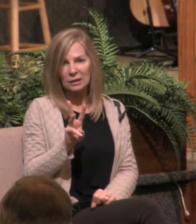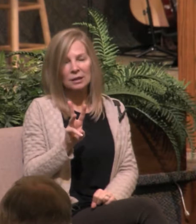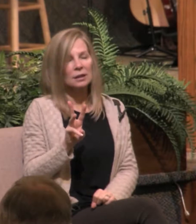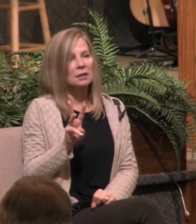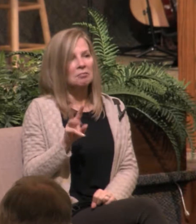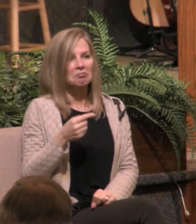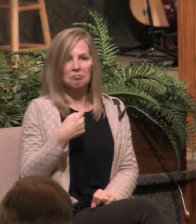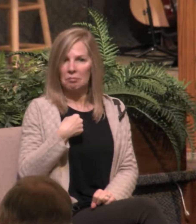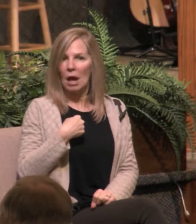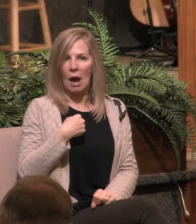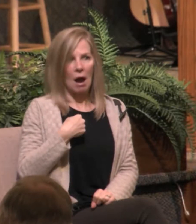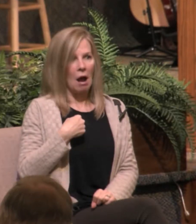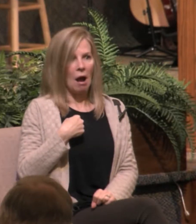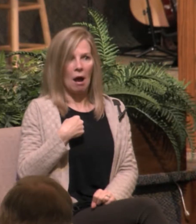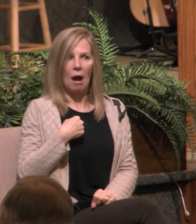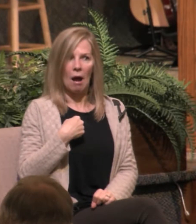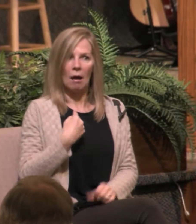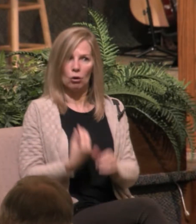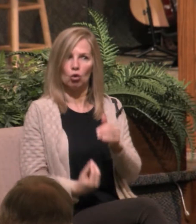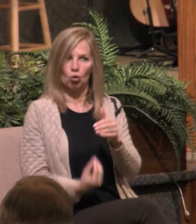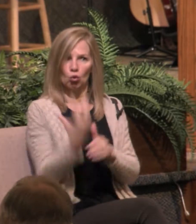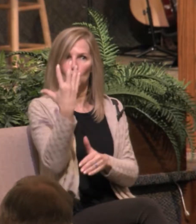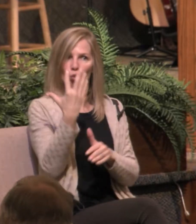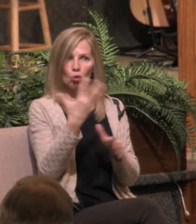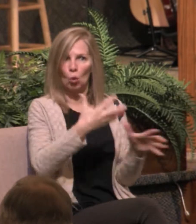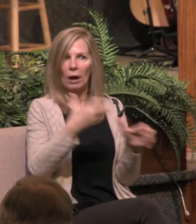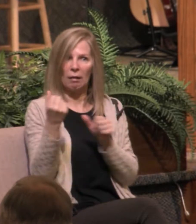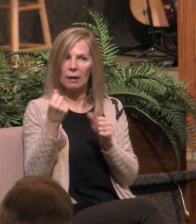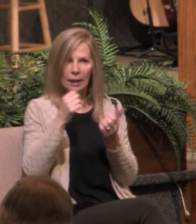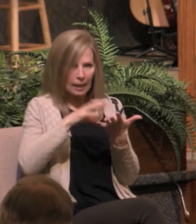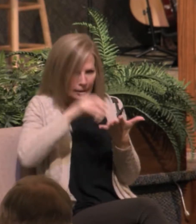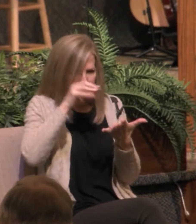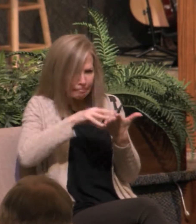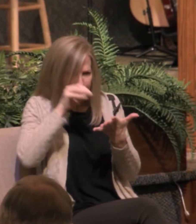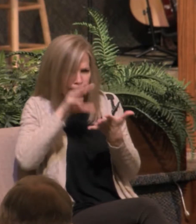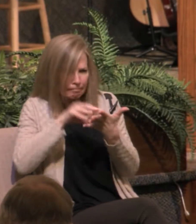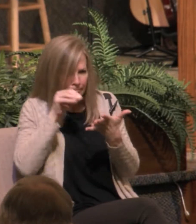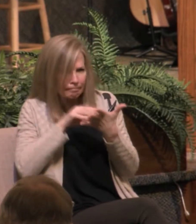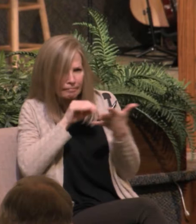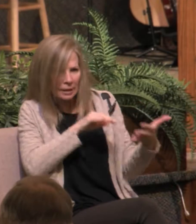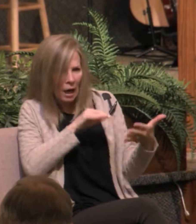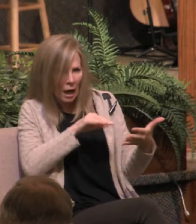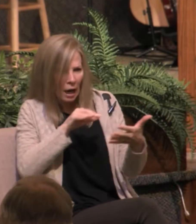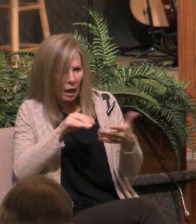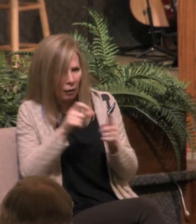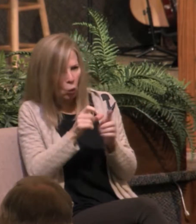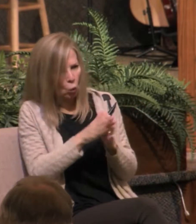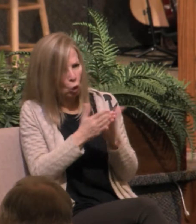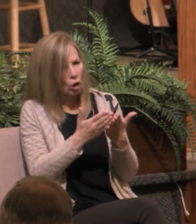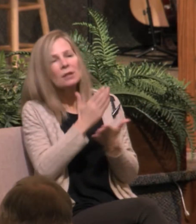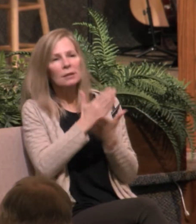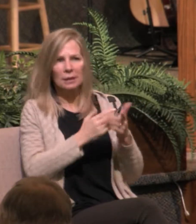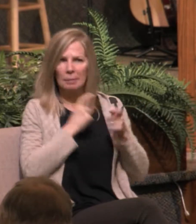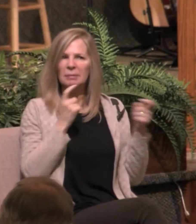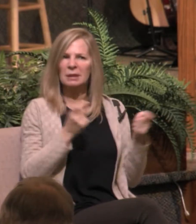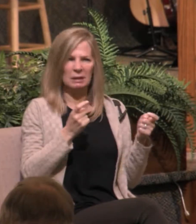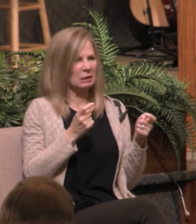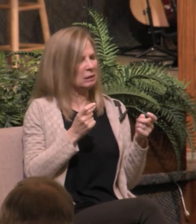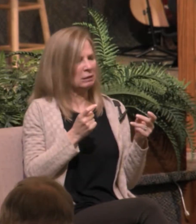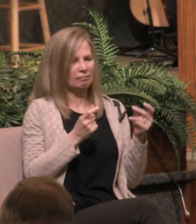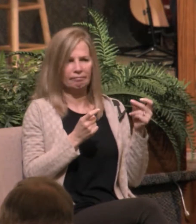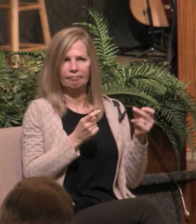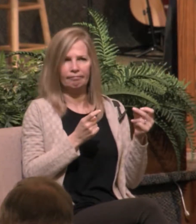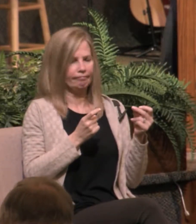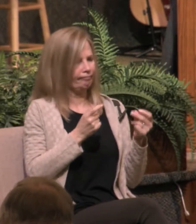And I grew relatively quickly in my knowledge of the Word. Certainly, there were some sins that I was able to deal with relatively